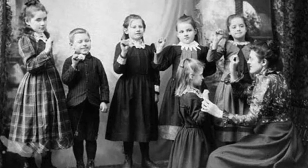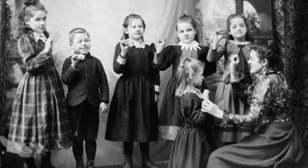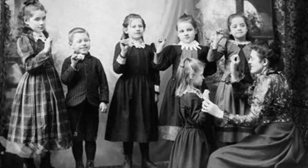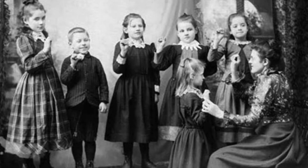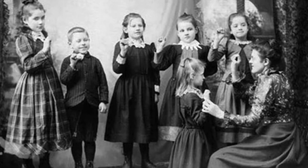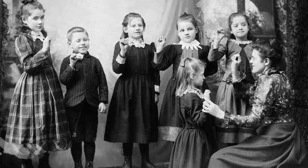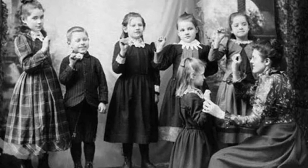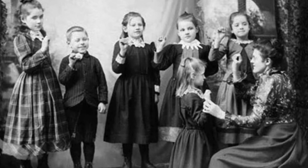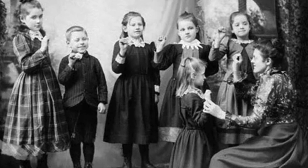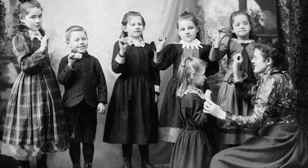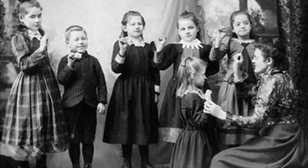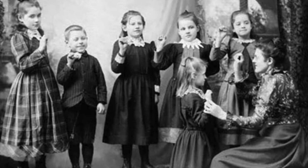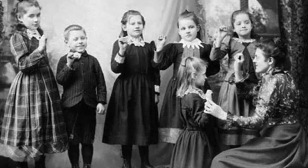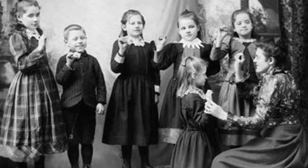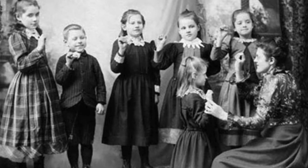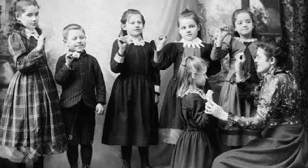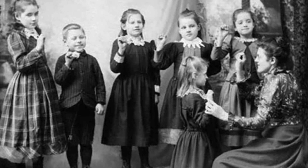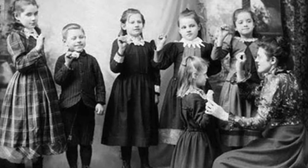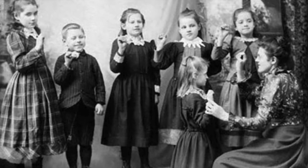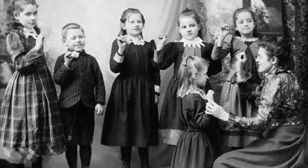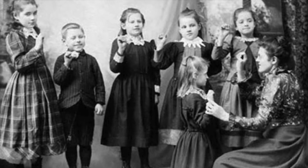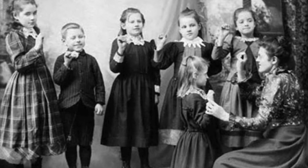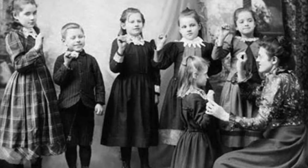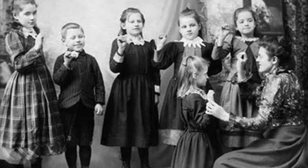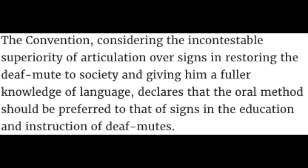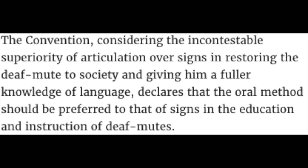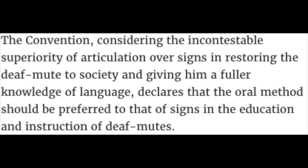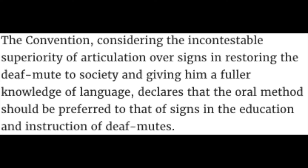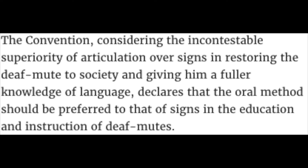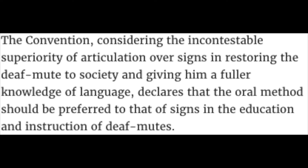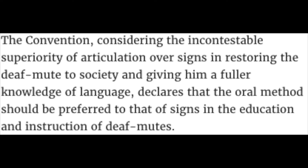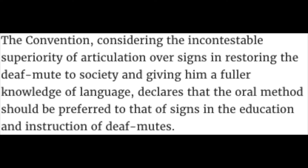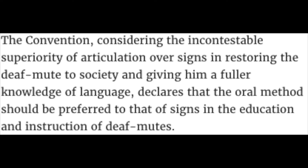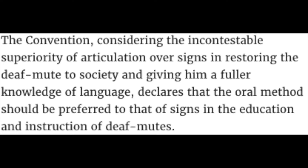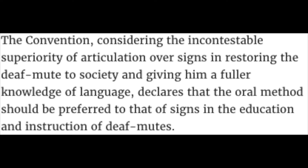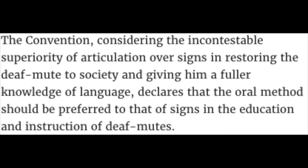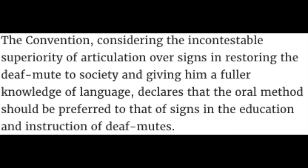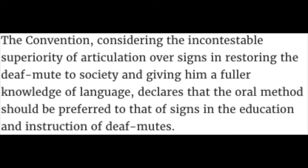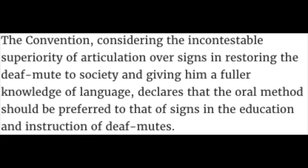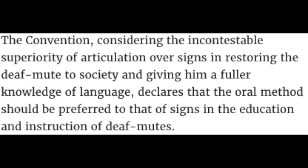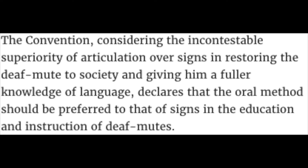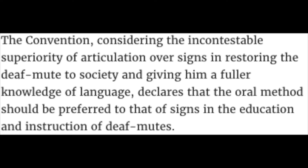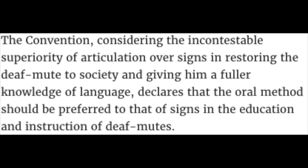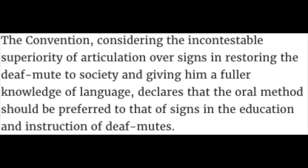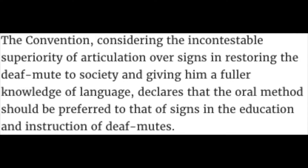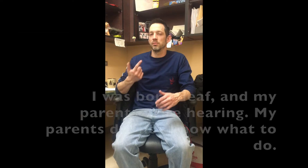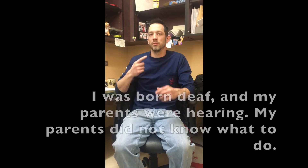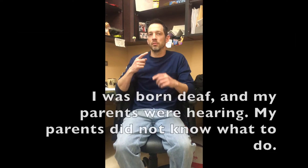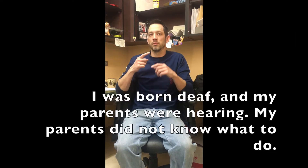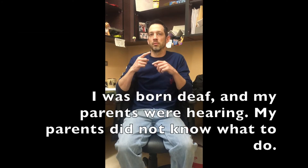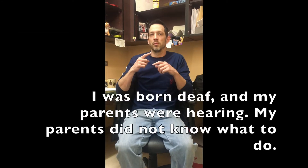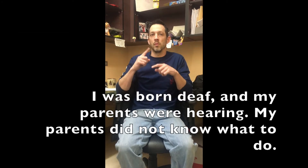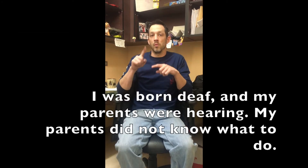the oral method should be preferred to that of signs in the education and instruction of deaf mutes.